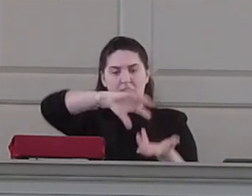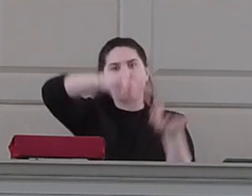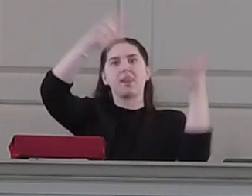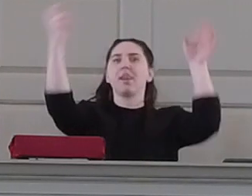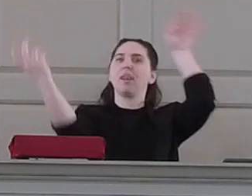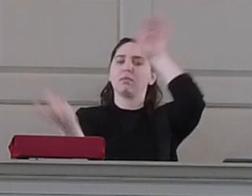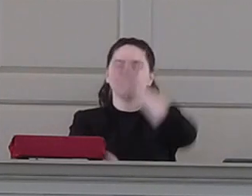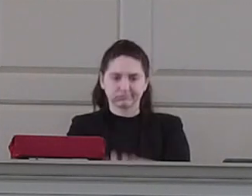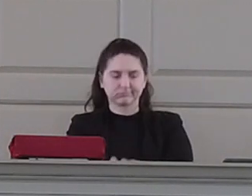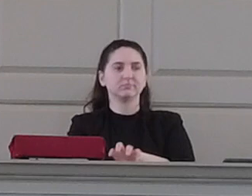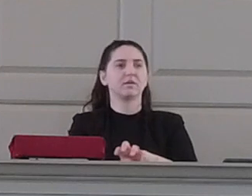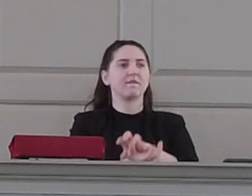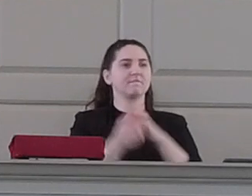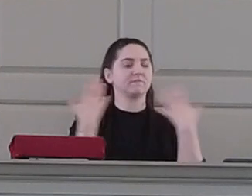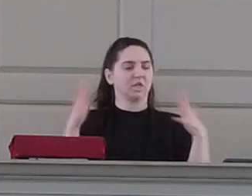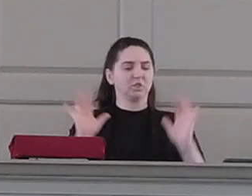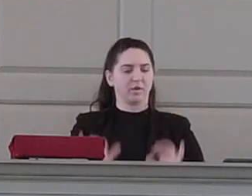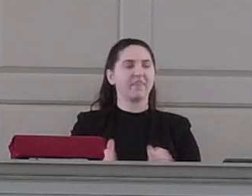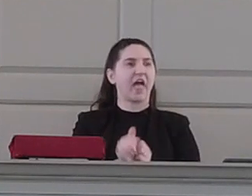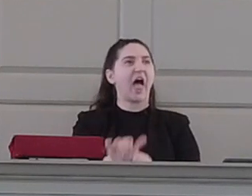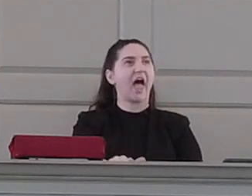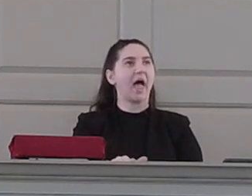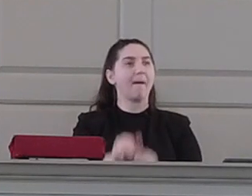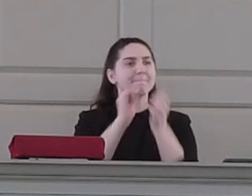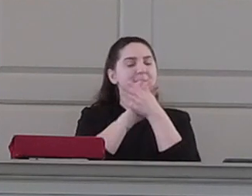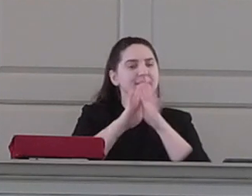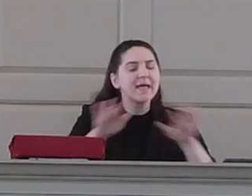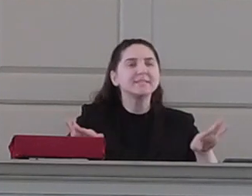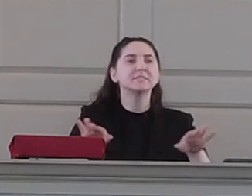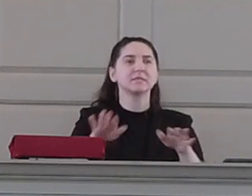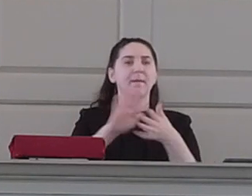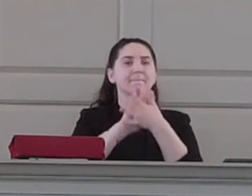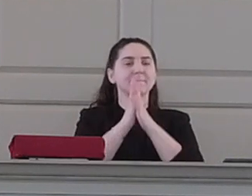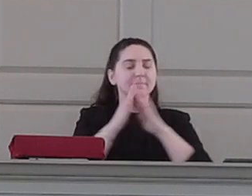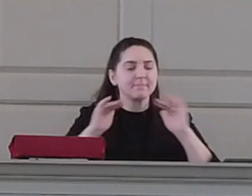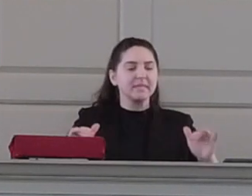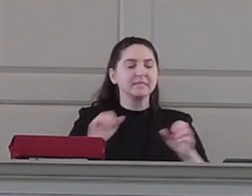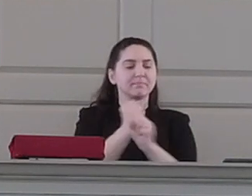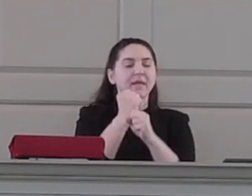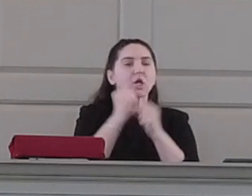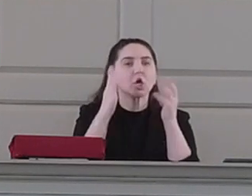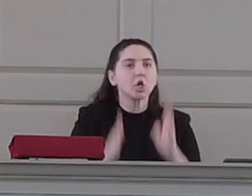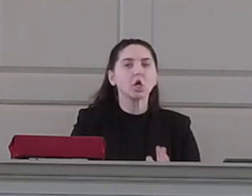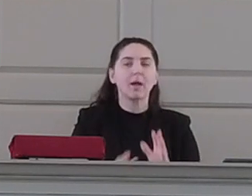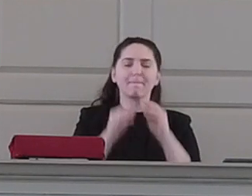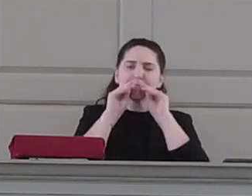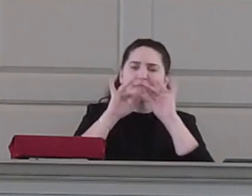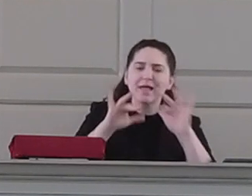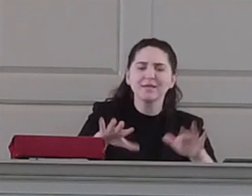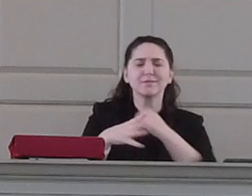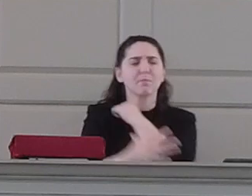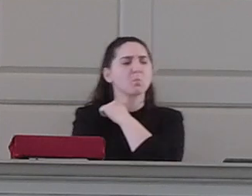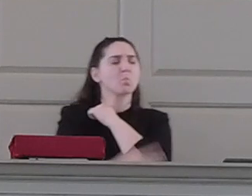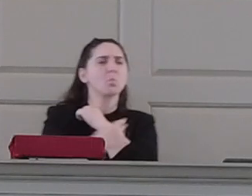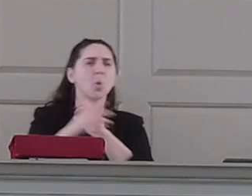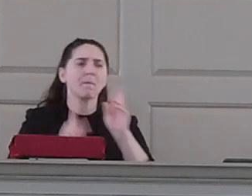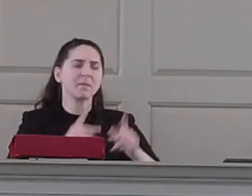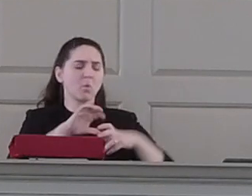upside down? Blessed are the peacemakers. Blessed are the poor. Blessed are those who